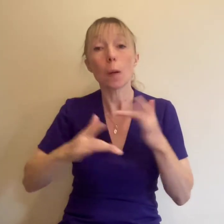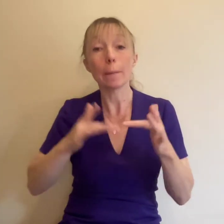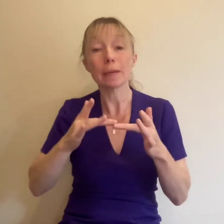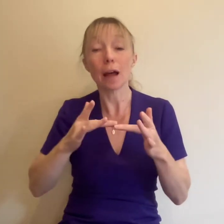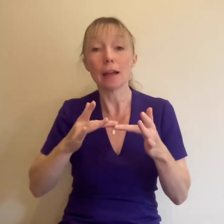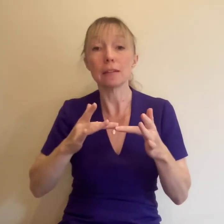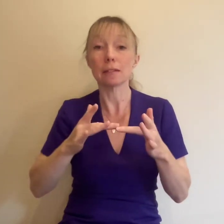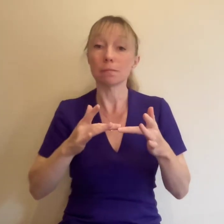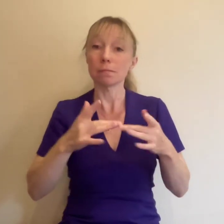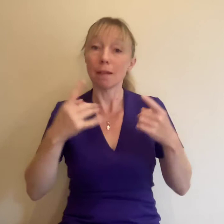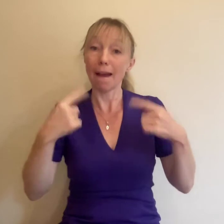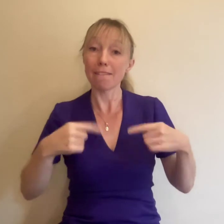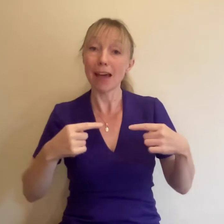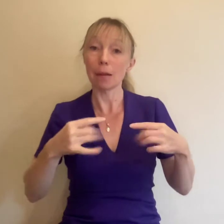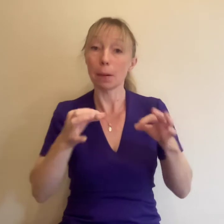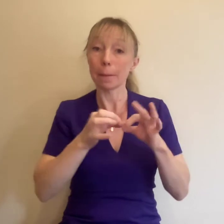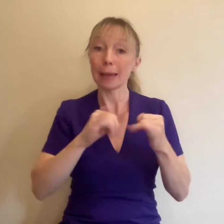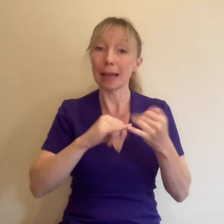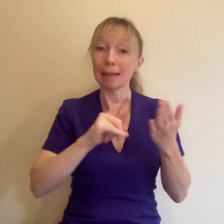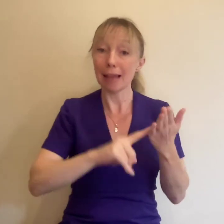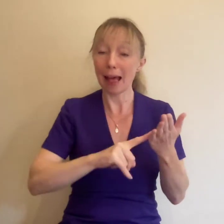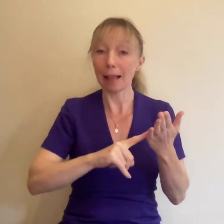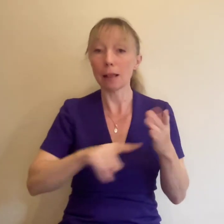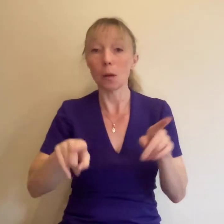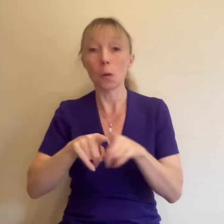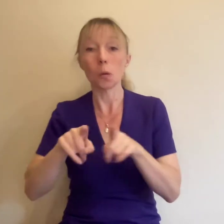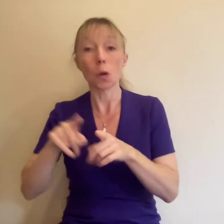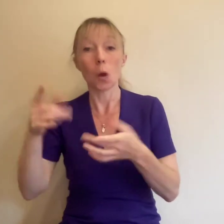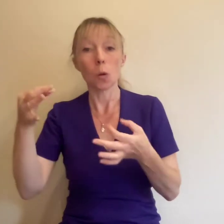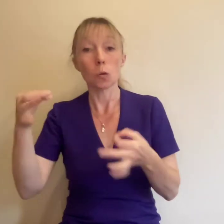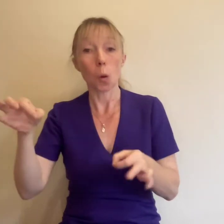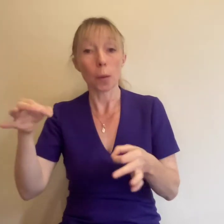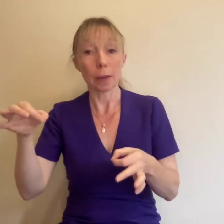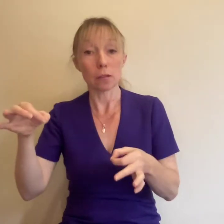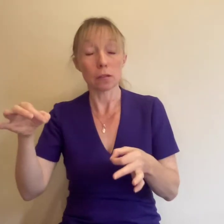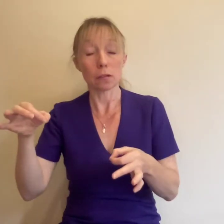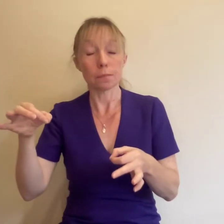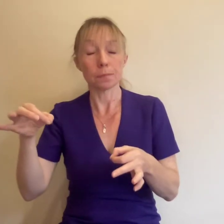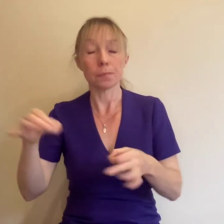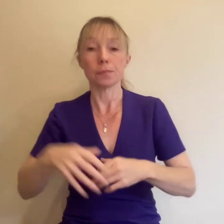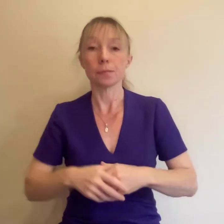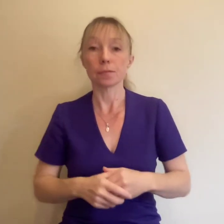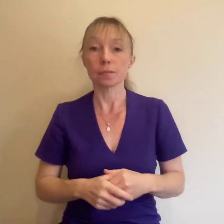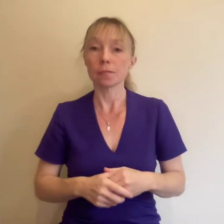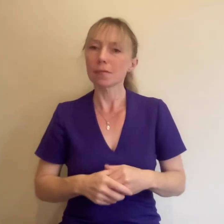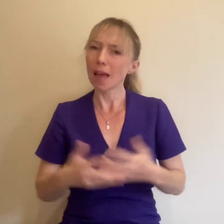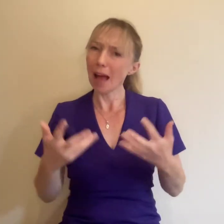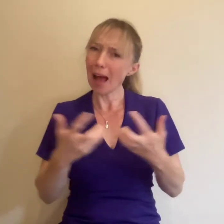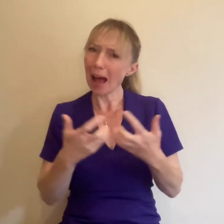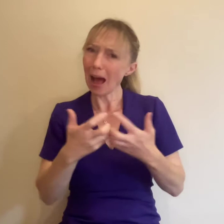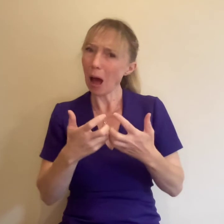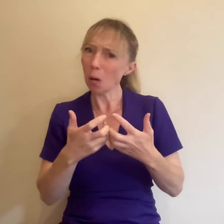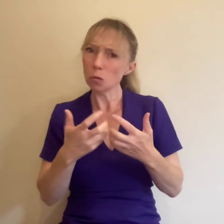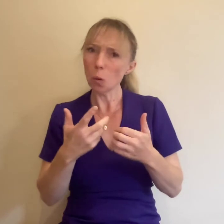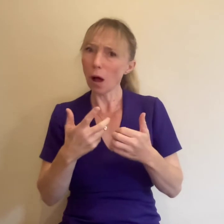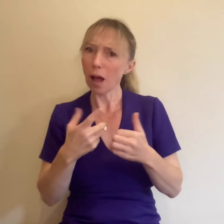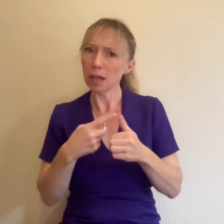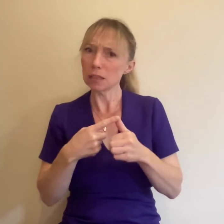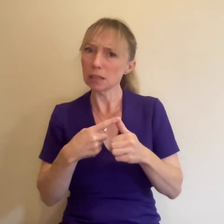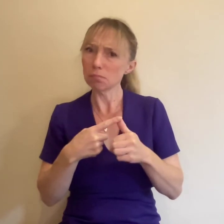BSL and doc format. How do I make my submission? Online entries should be made through